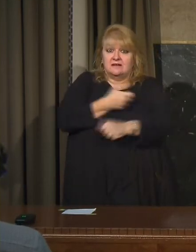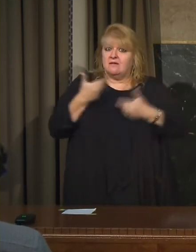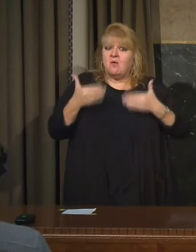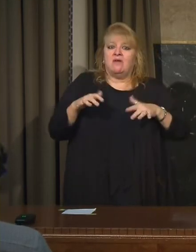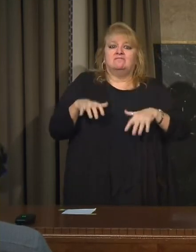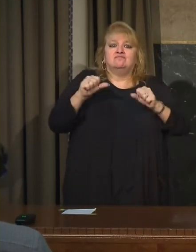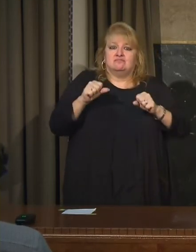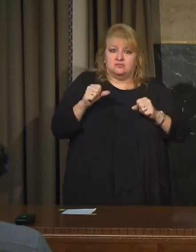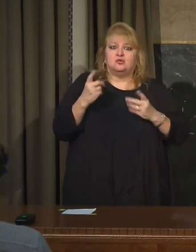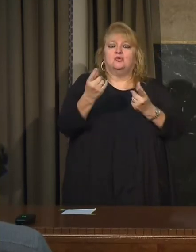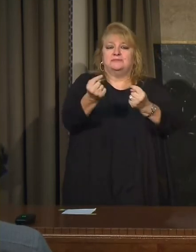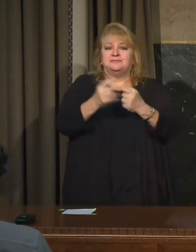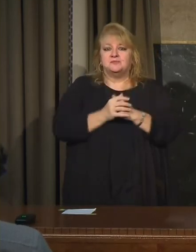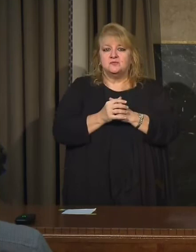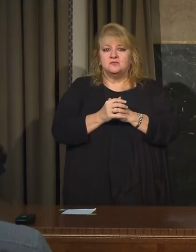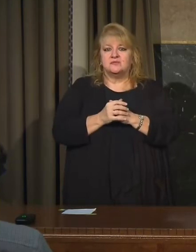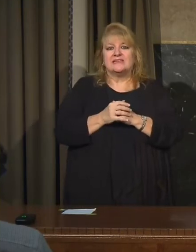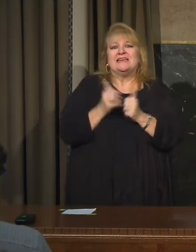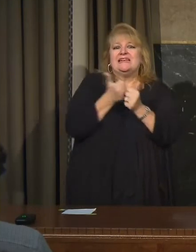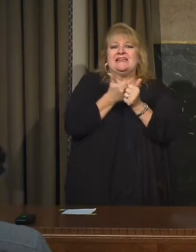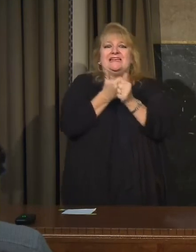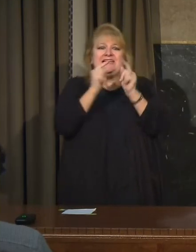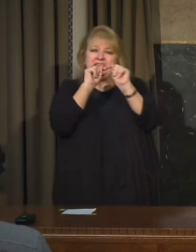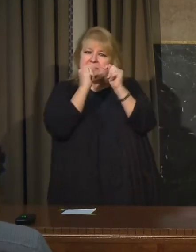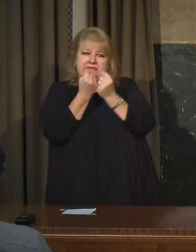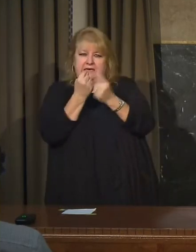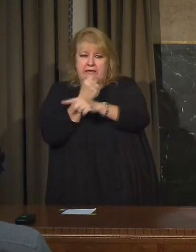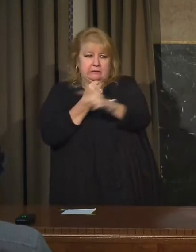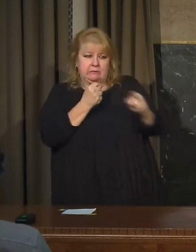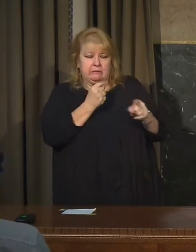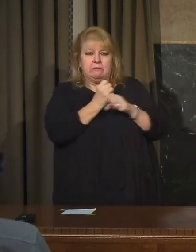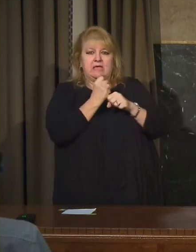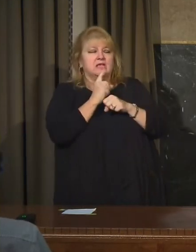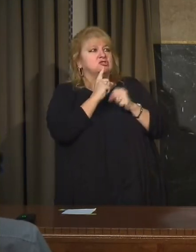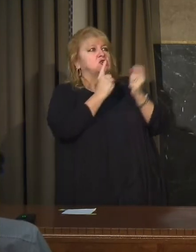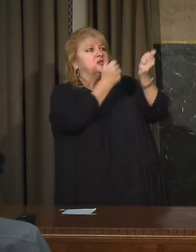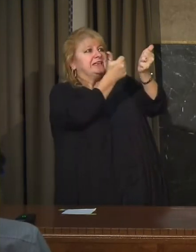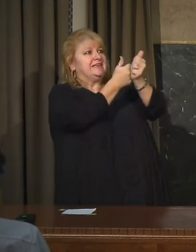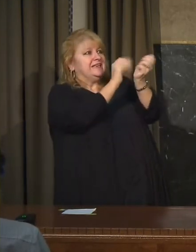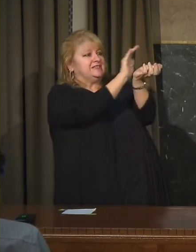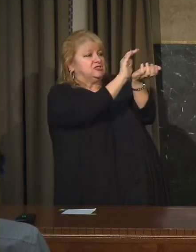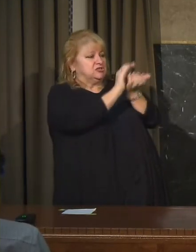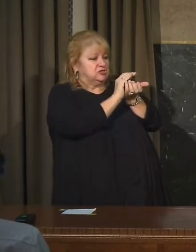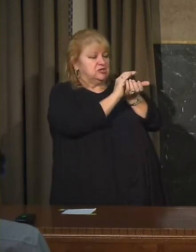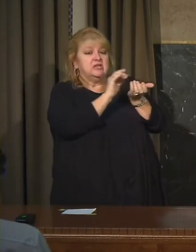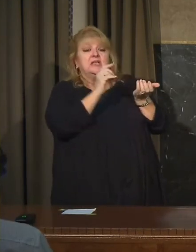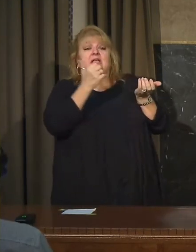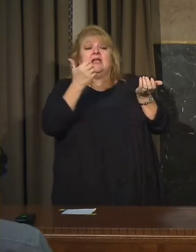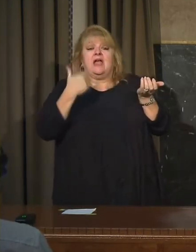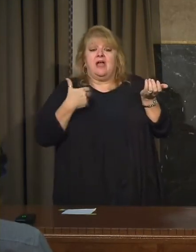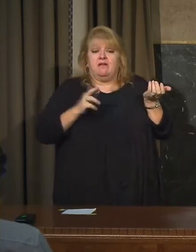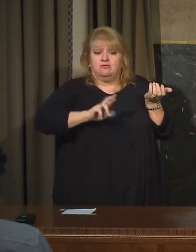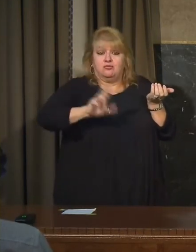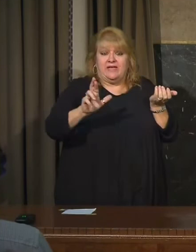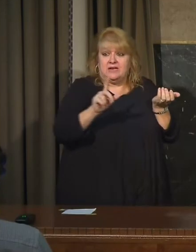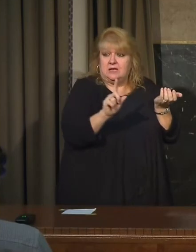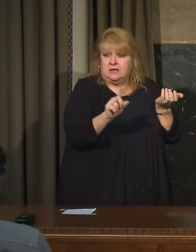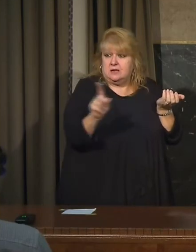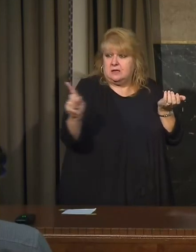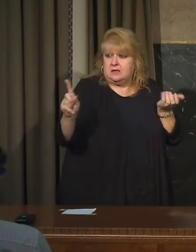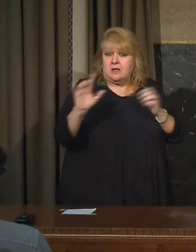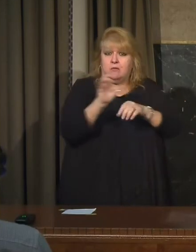team is working really hard to make sure that every dose that comes into the state is made available, knowing that, again, the demand is really